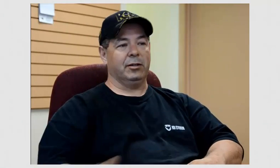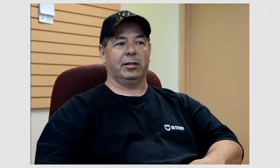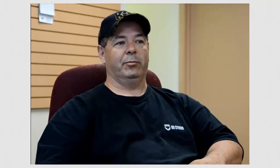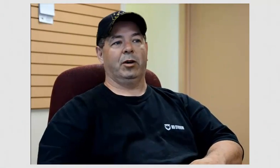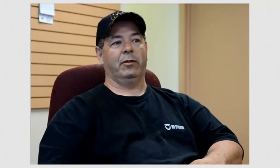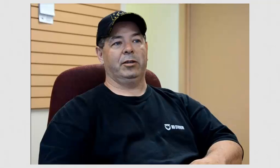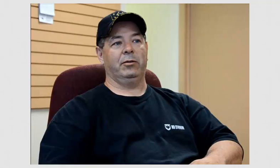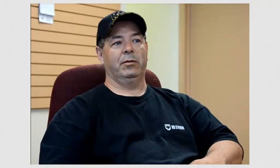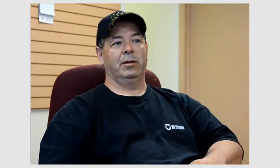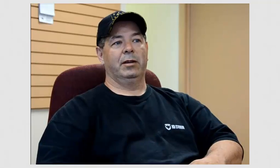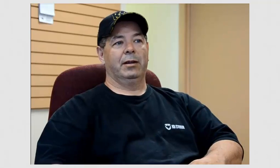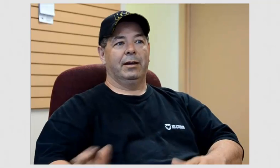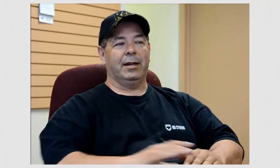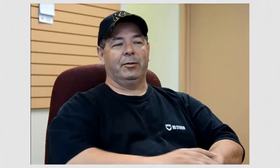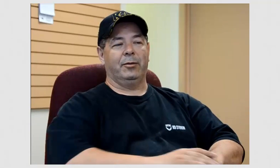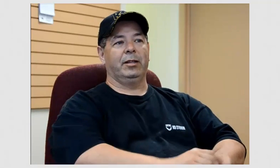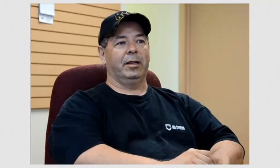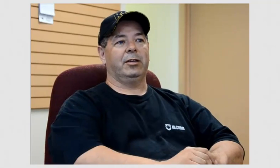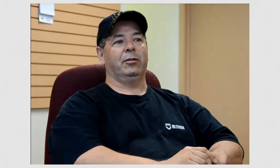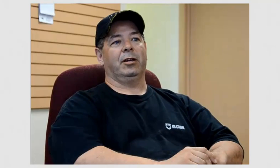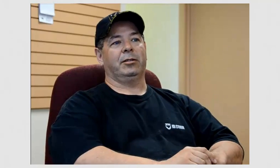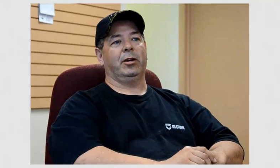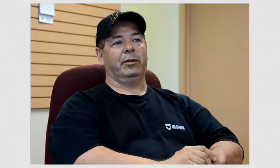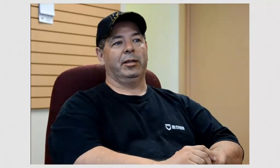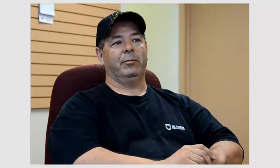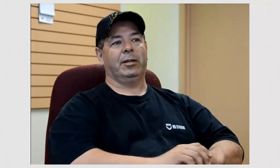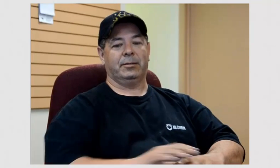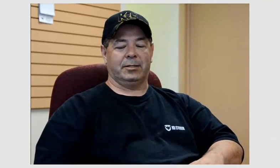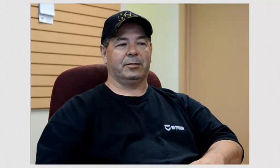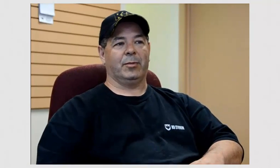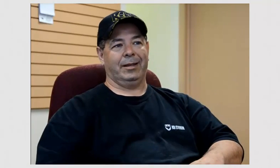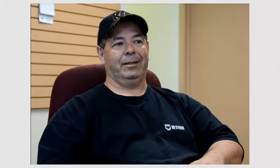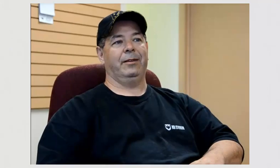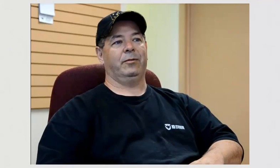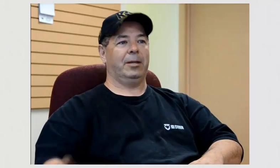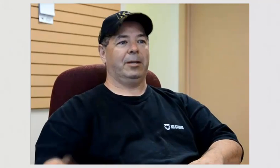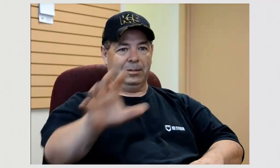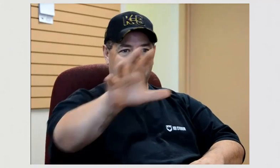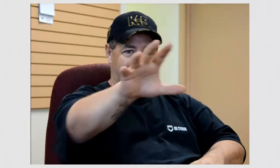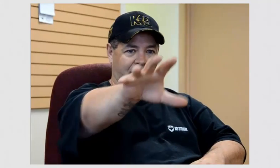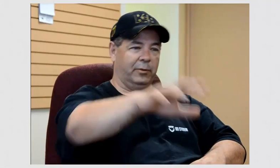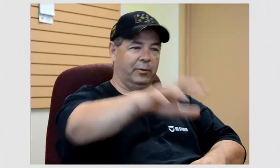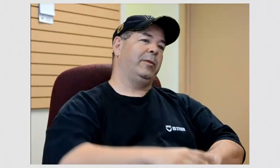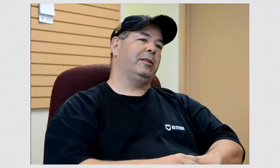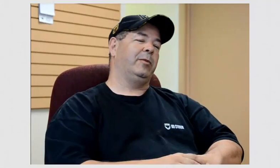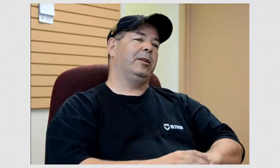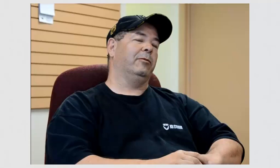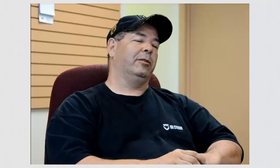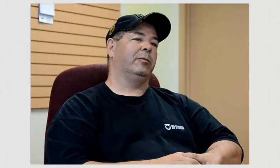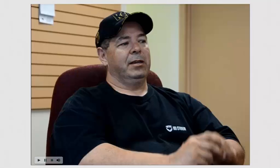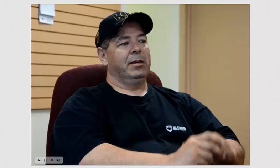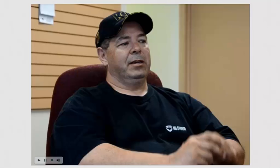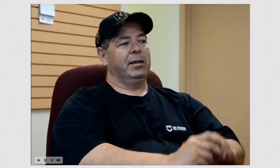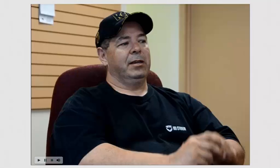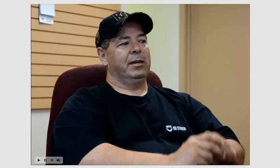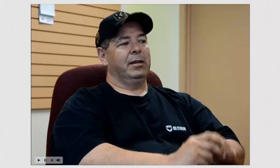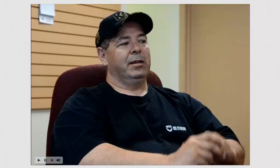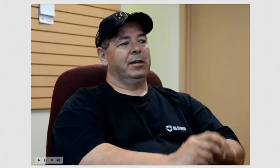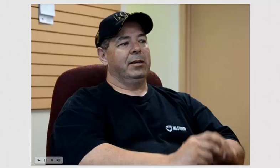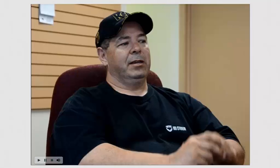not going to bother you, and I'd really like you not to bother him, because this is my lifeline in order for me to be able to help. You can learn